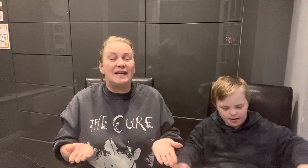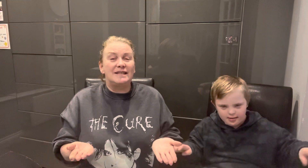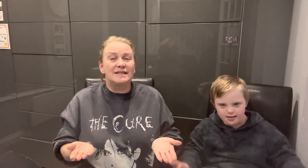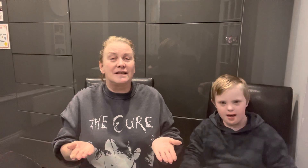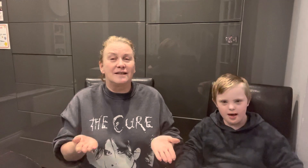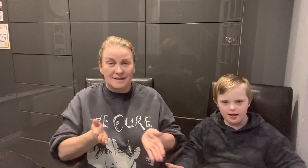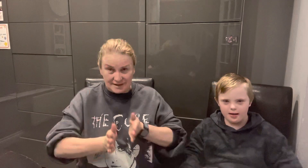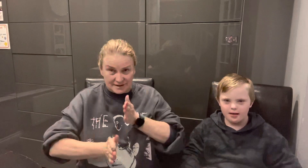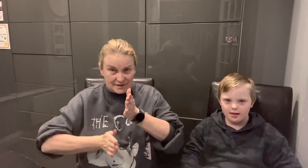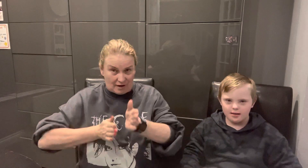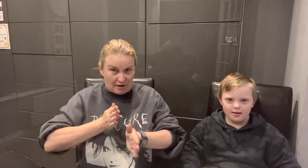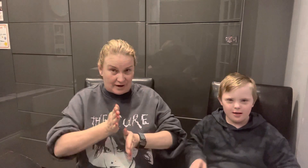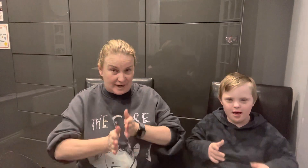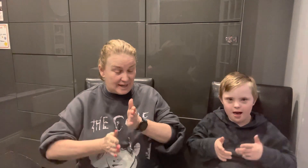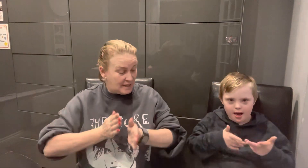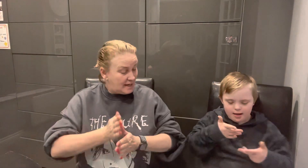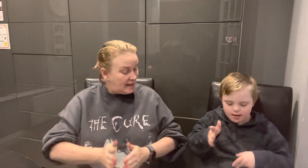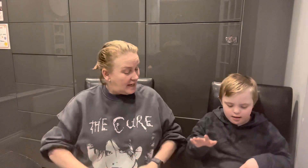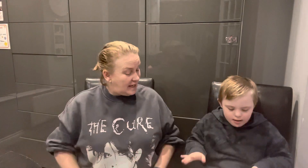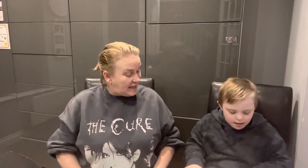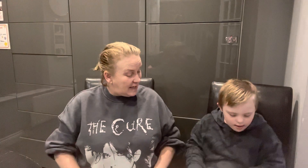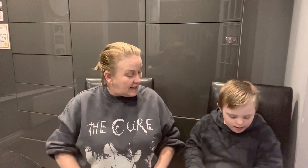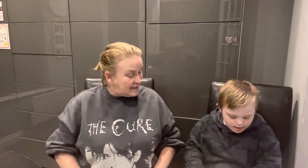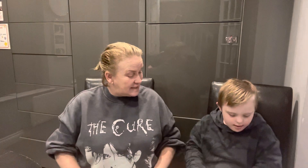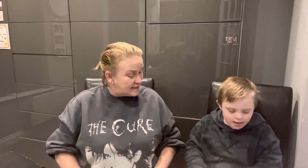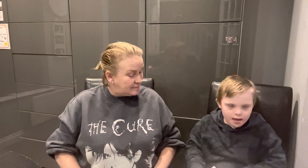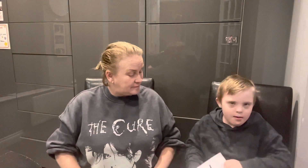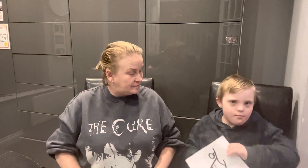2 days sign is